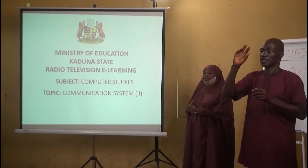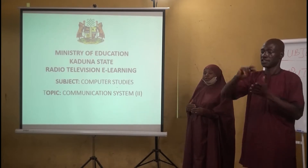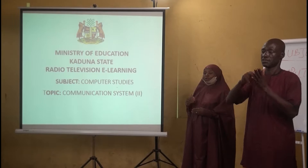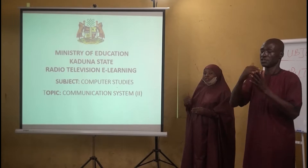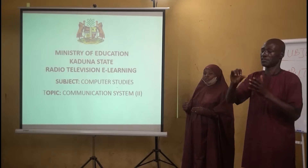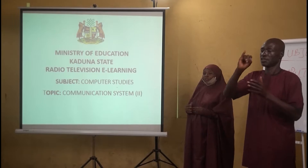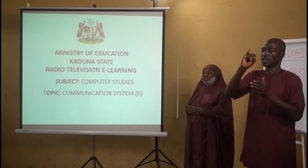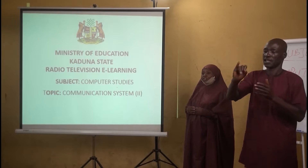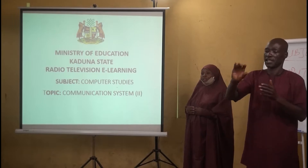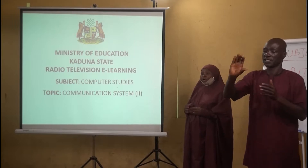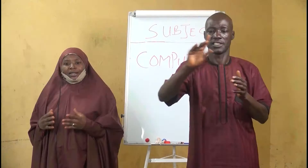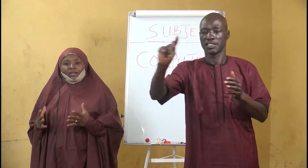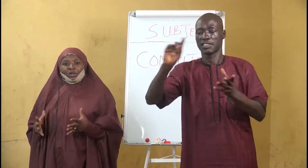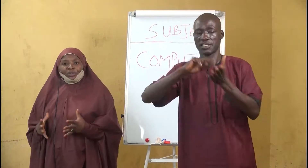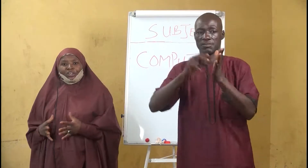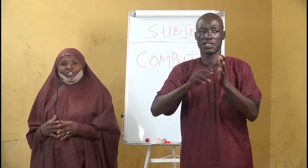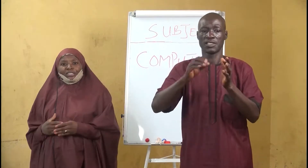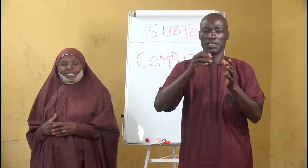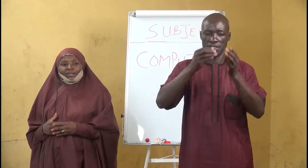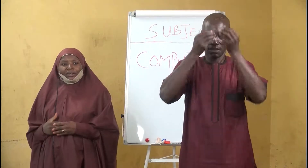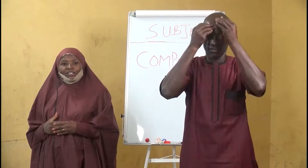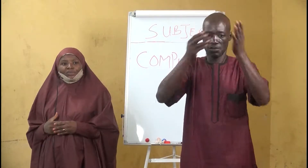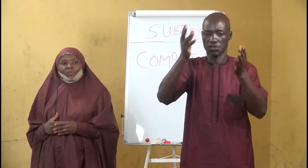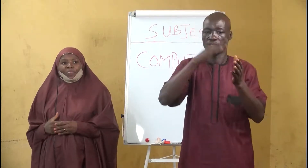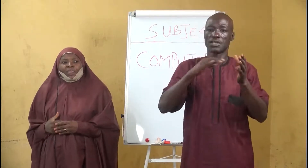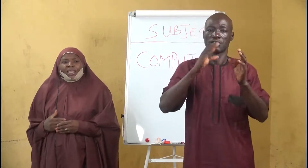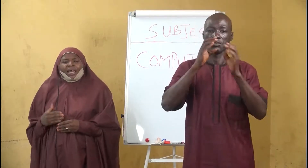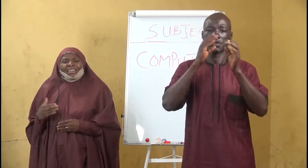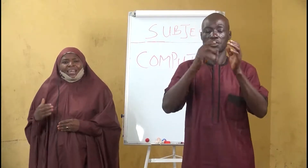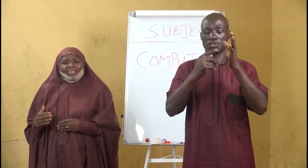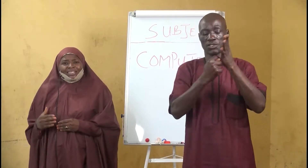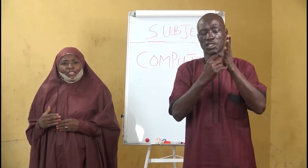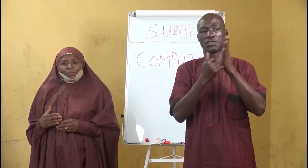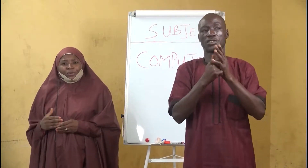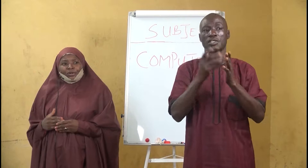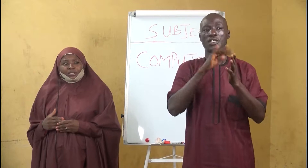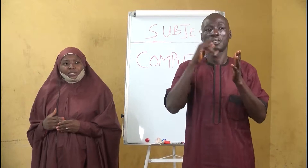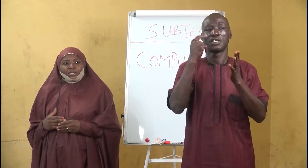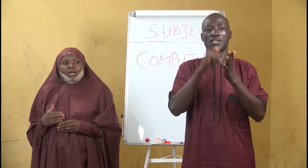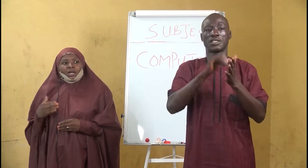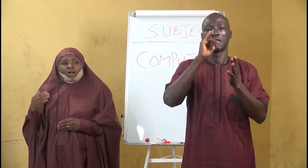for Information and Communication Technology. And the ICT product